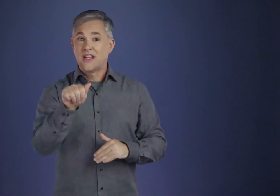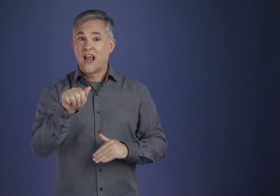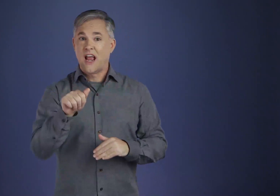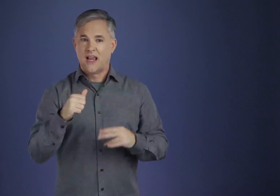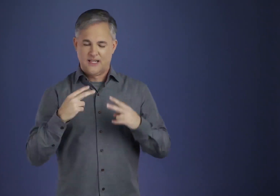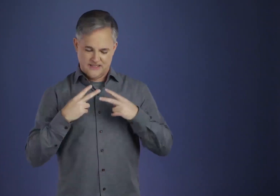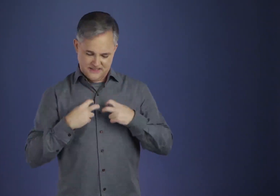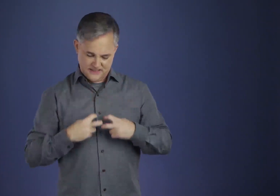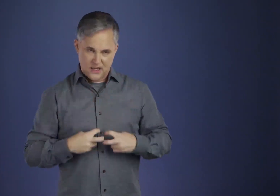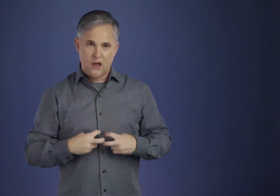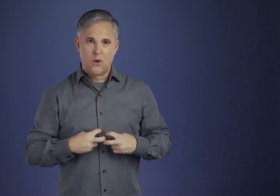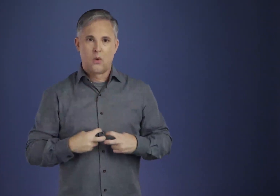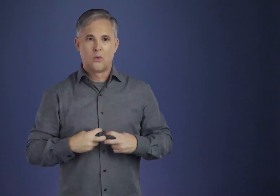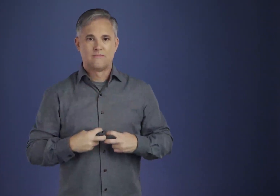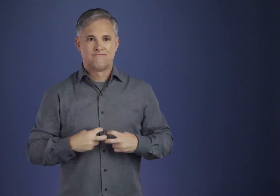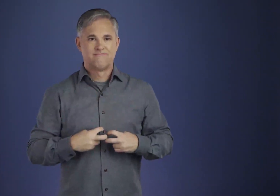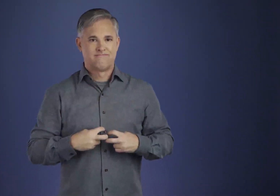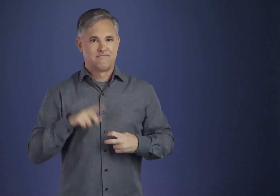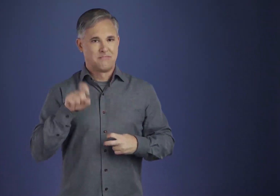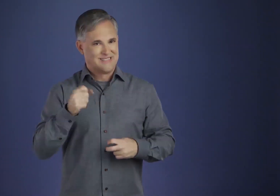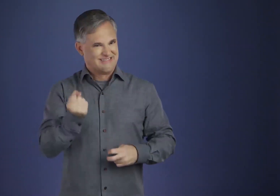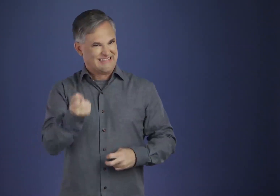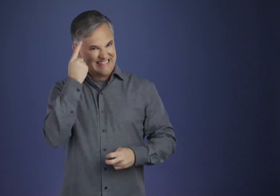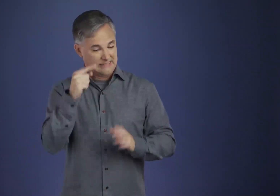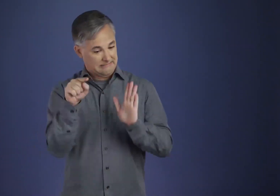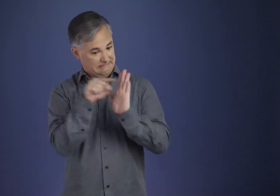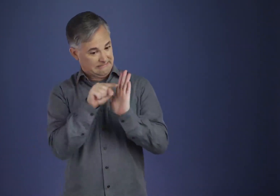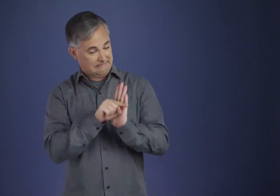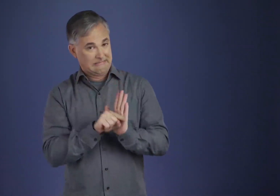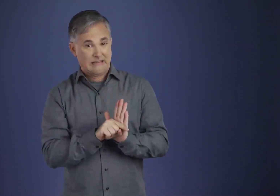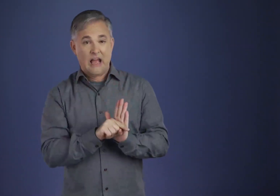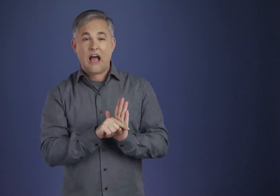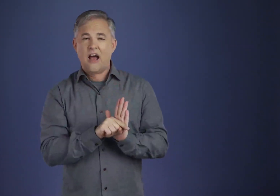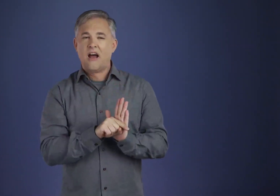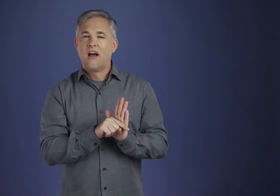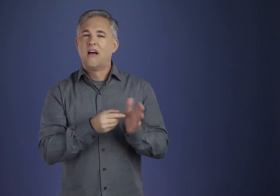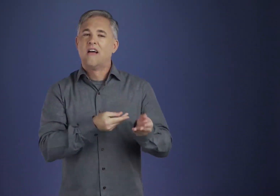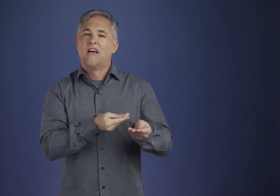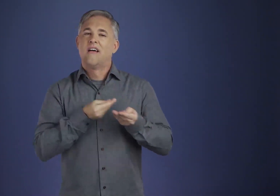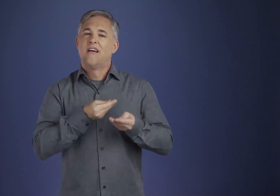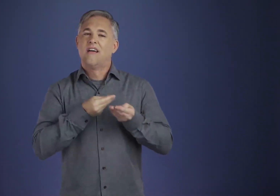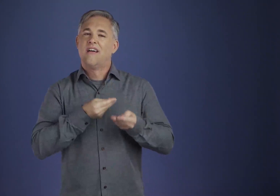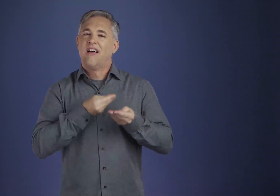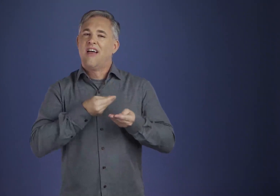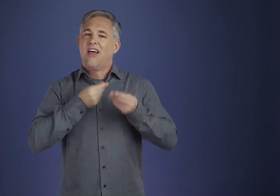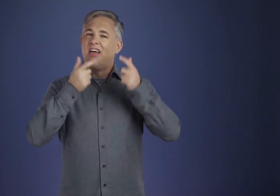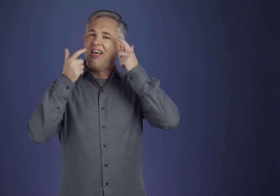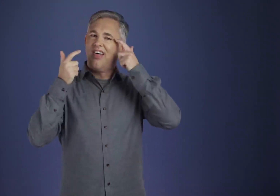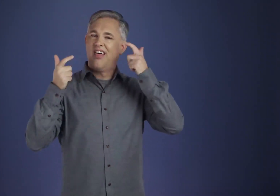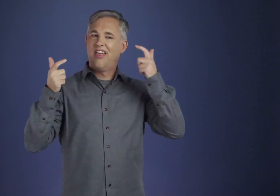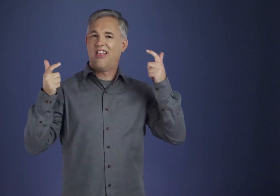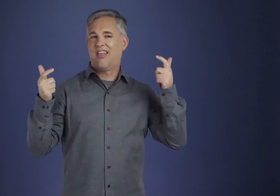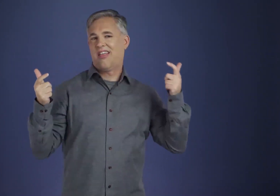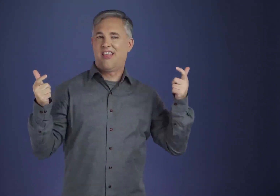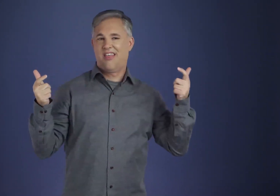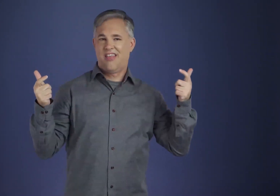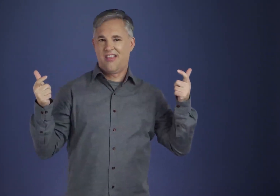After we came to AA, we had to recognize that this trait had been an ego-feeding proposition. In